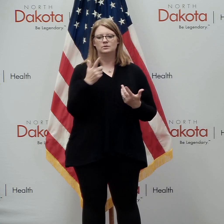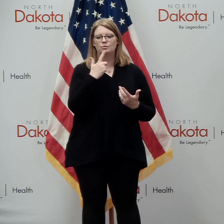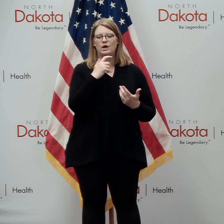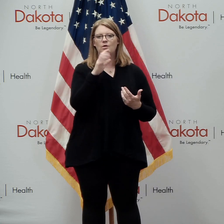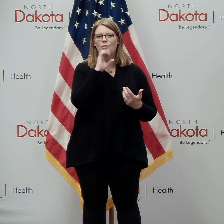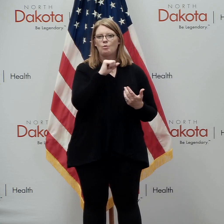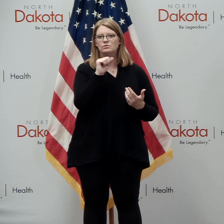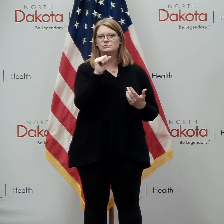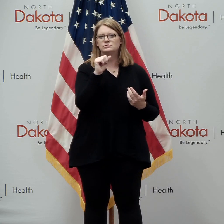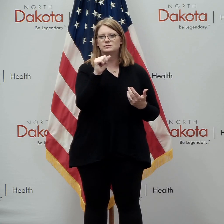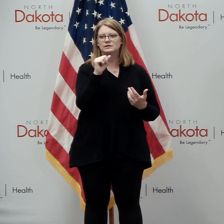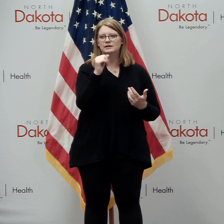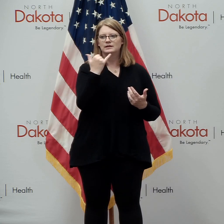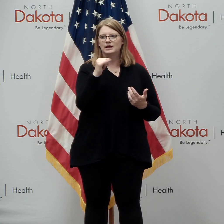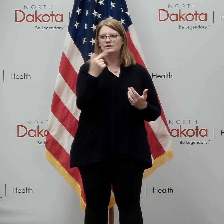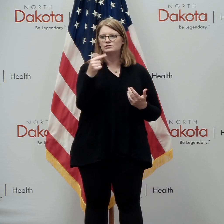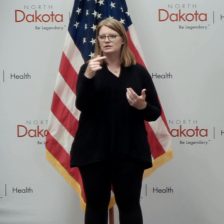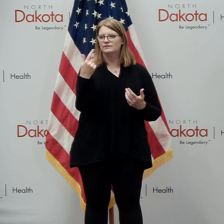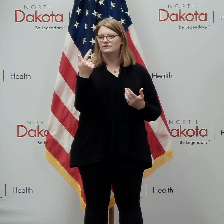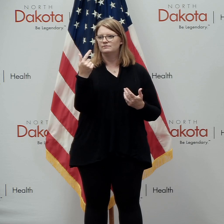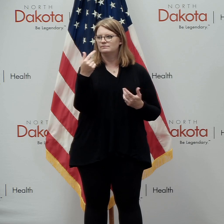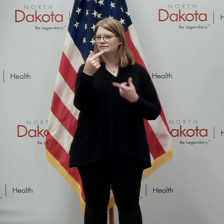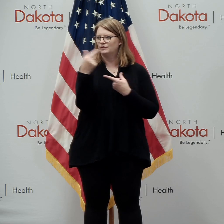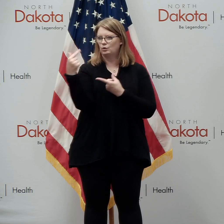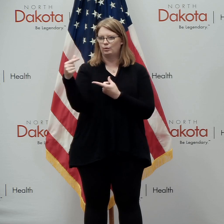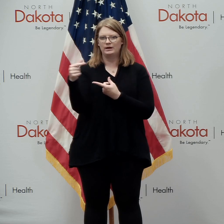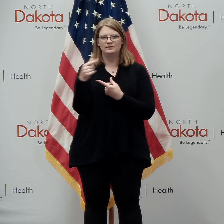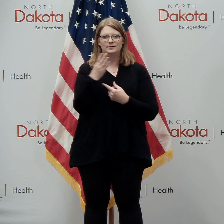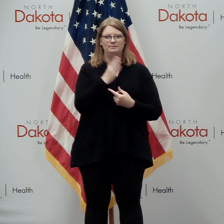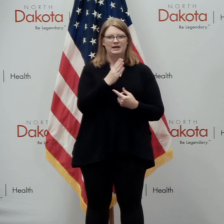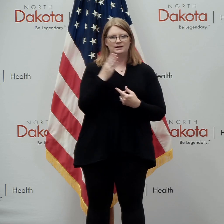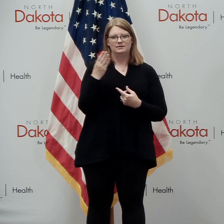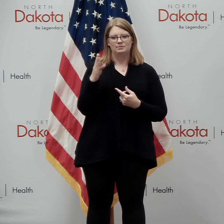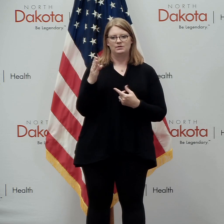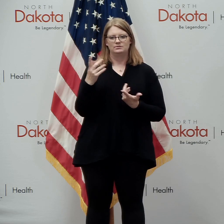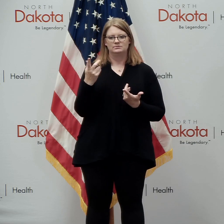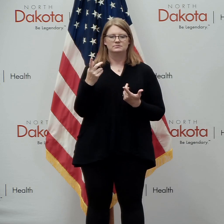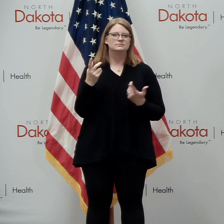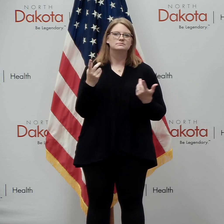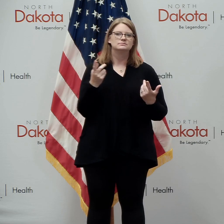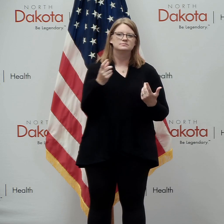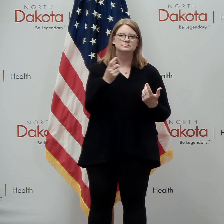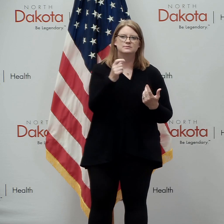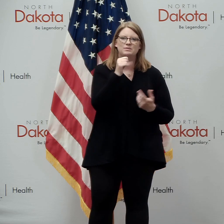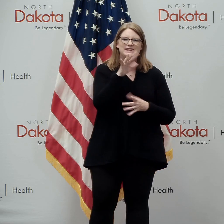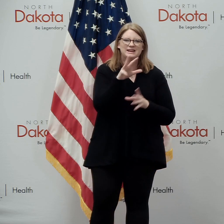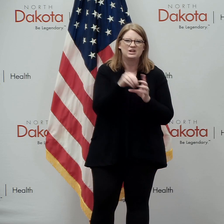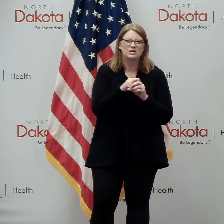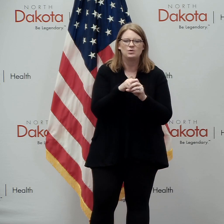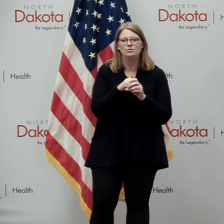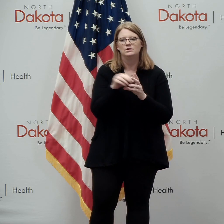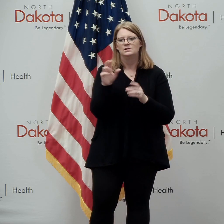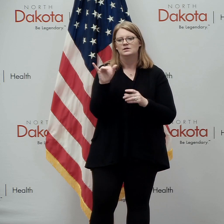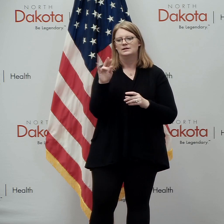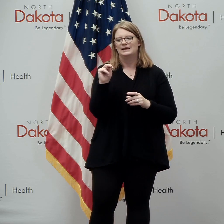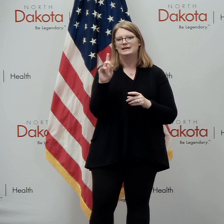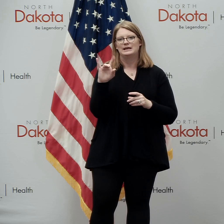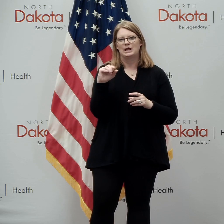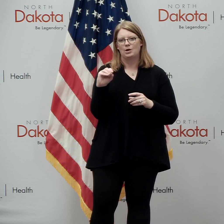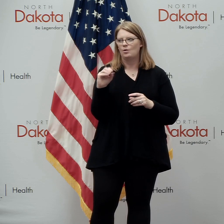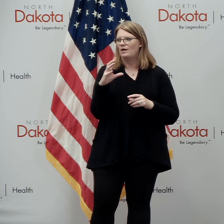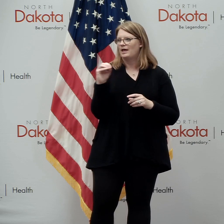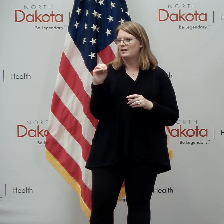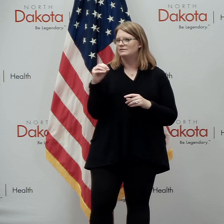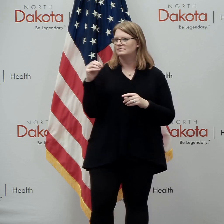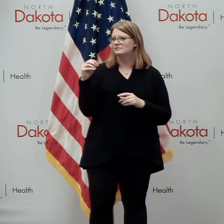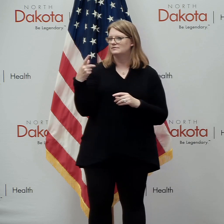yellow, G for green, and then blue, but we stopped. We did not include indigo and violet in our color scheme. We